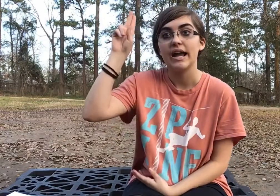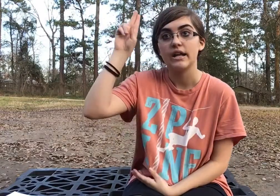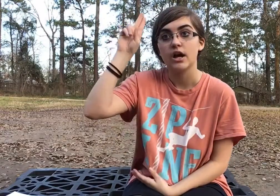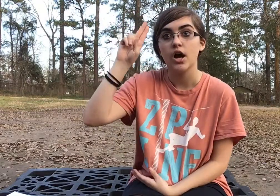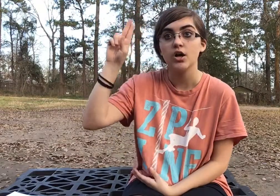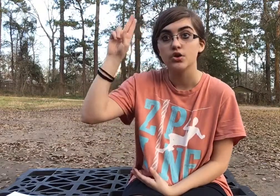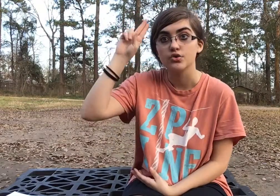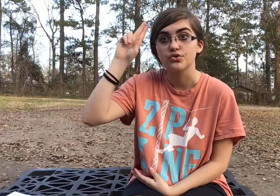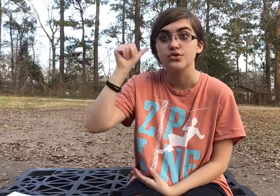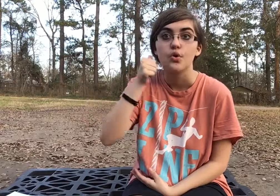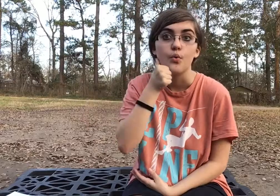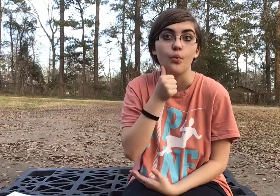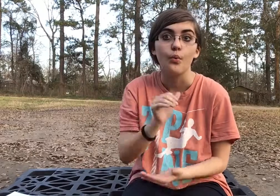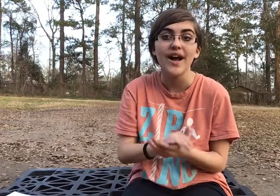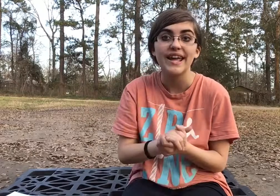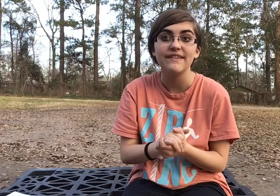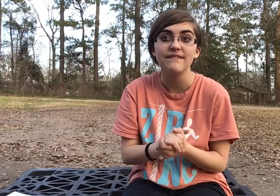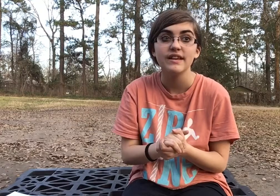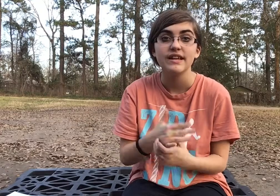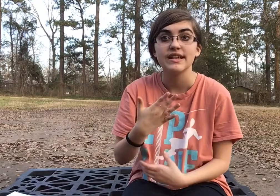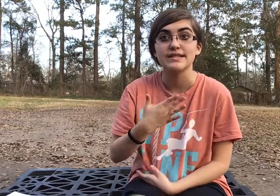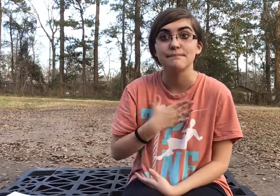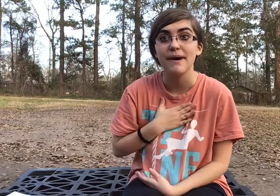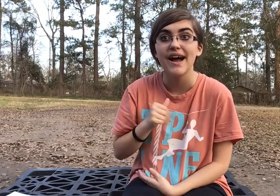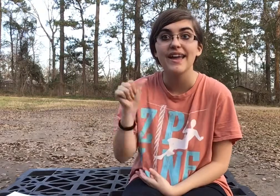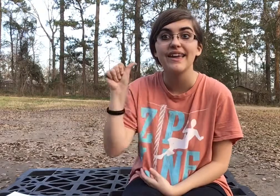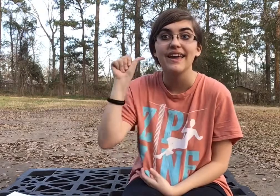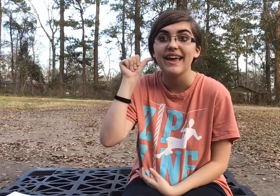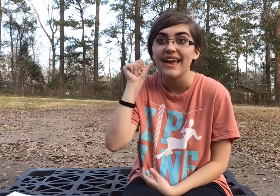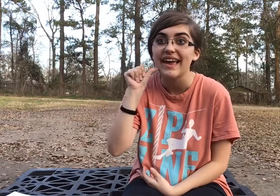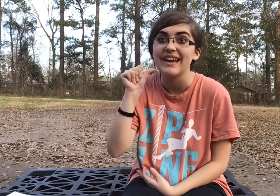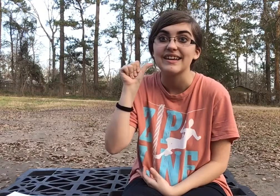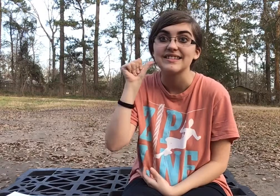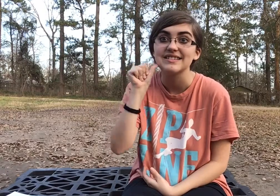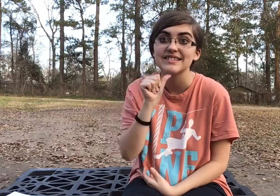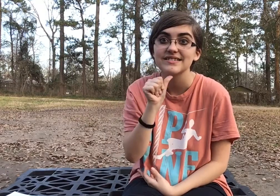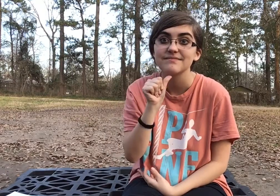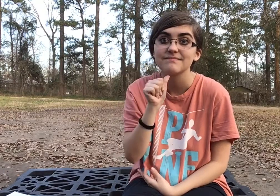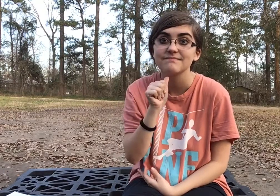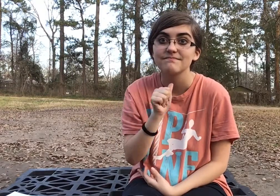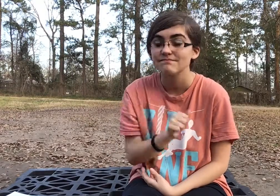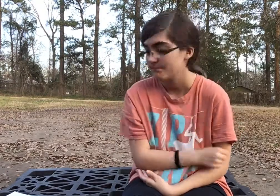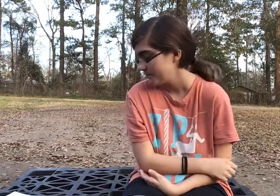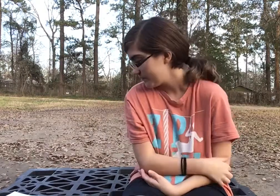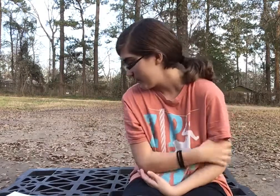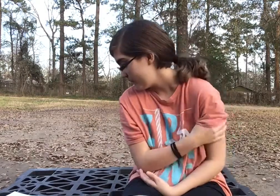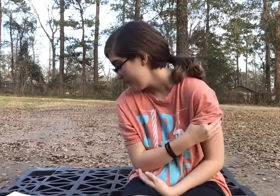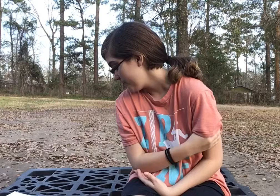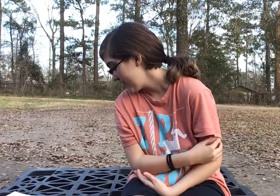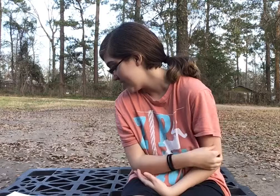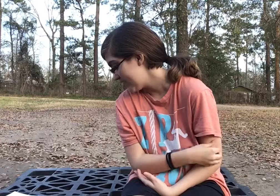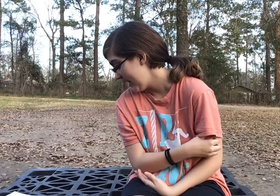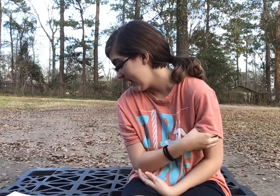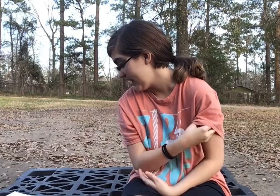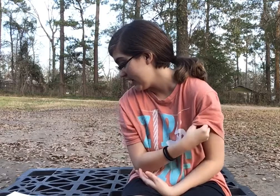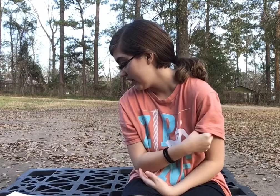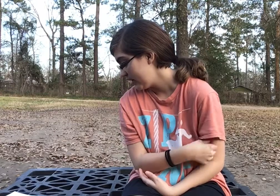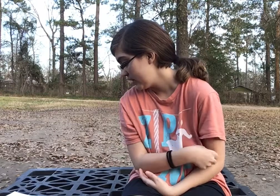my uncle's wife is my aunt. Let's say,